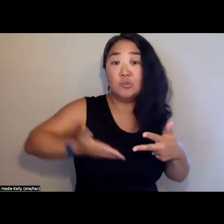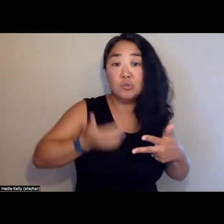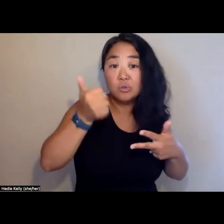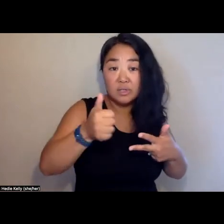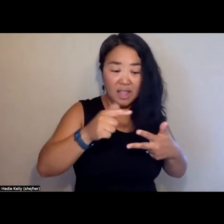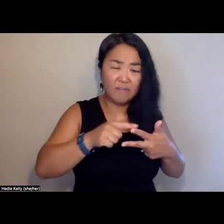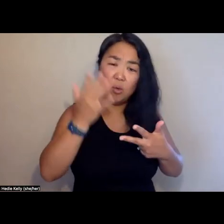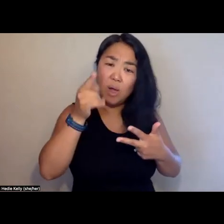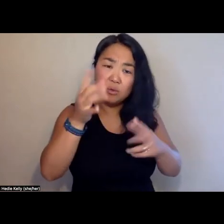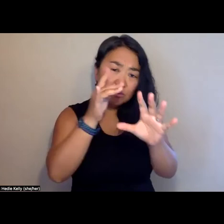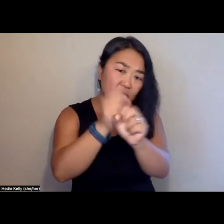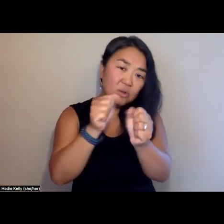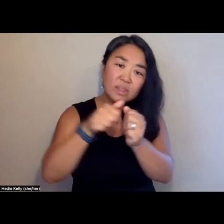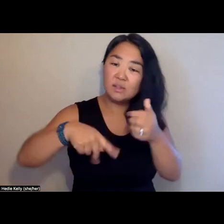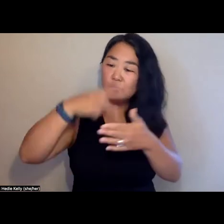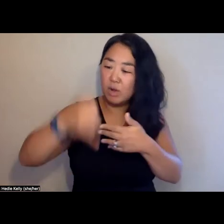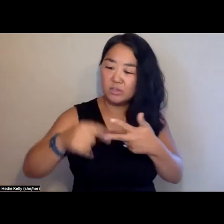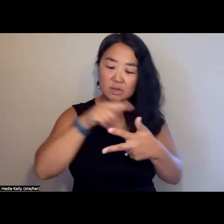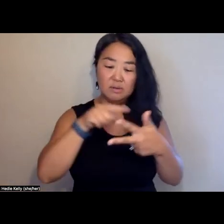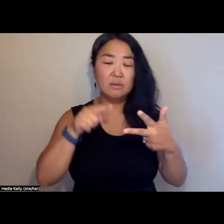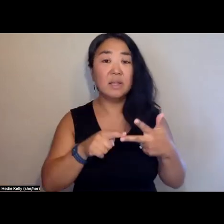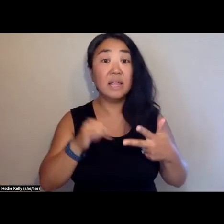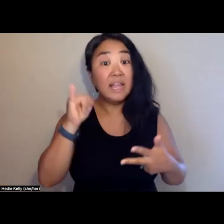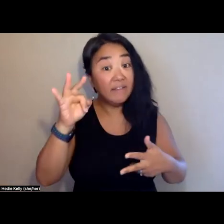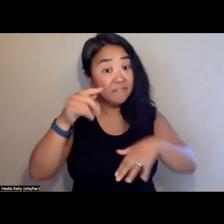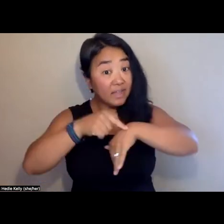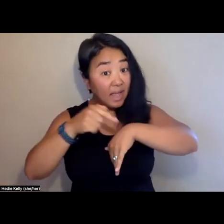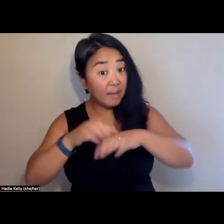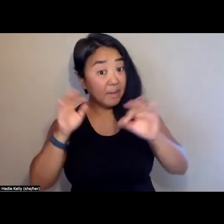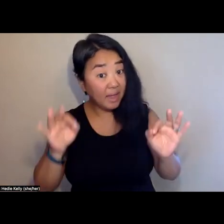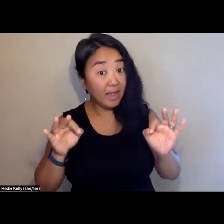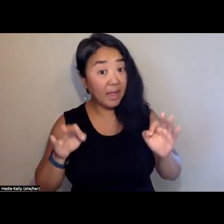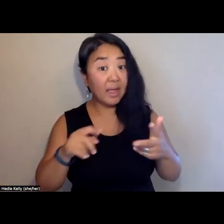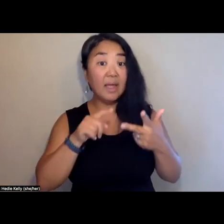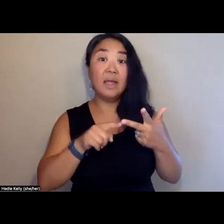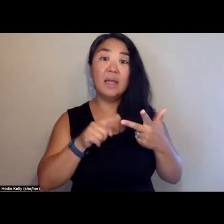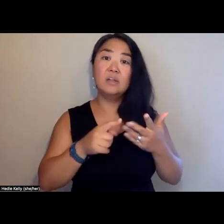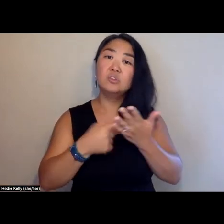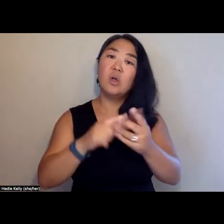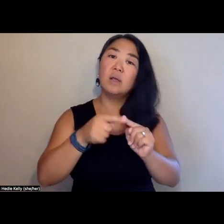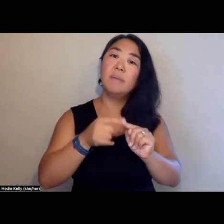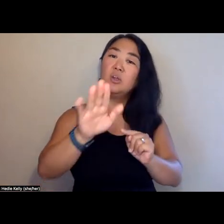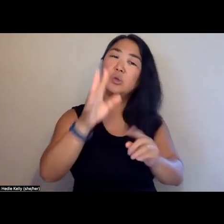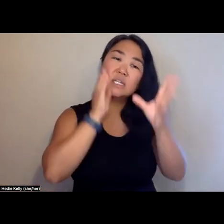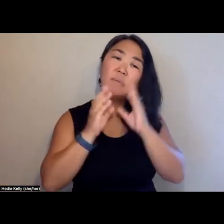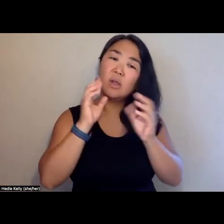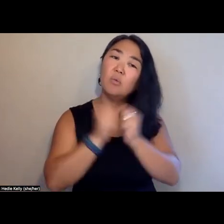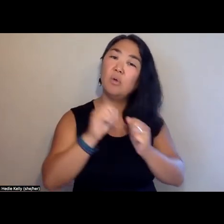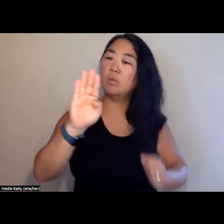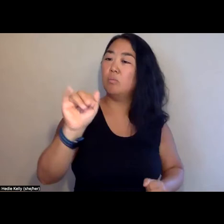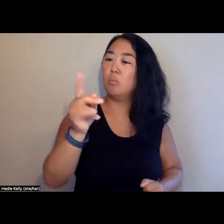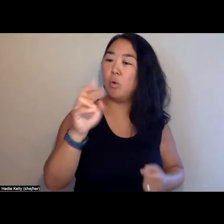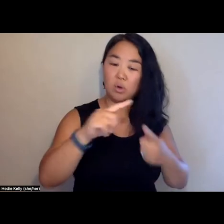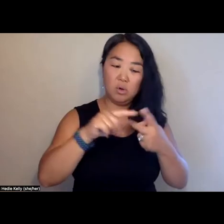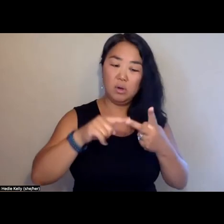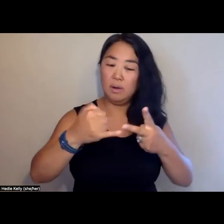you to this project. And if you have time, talk about your experience with borders, boundaries, or walking in